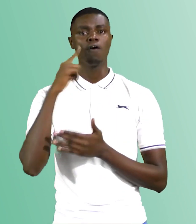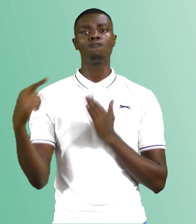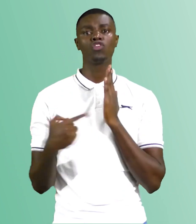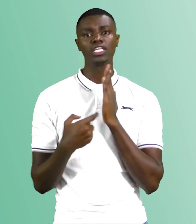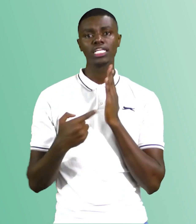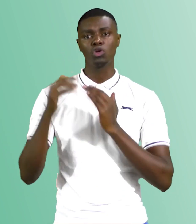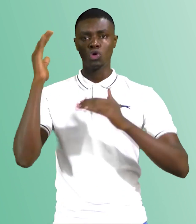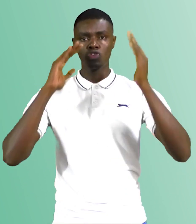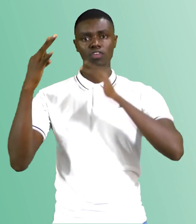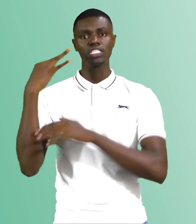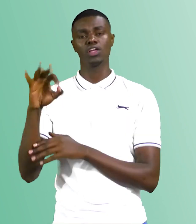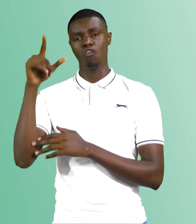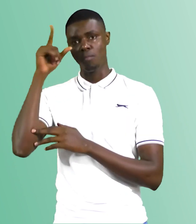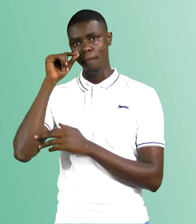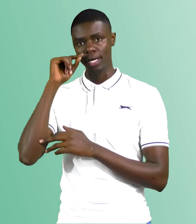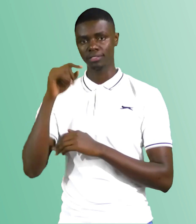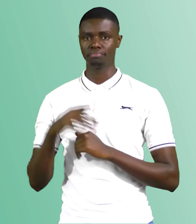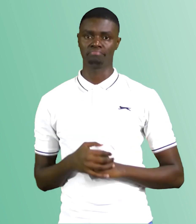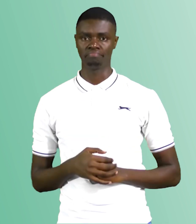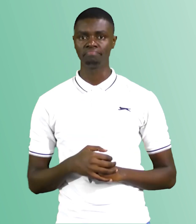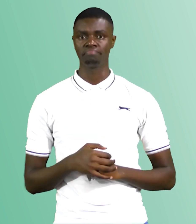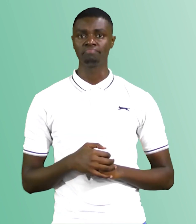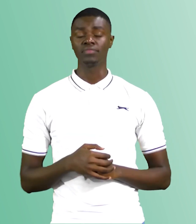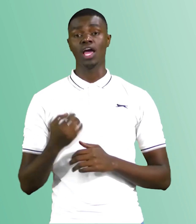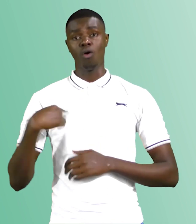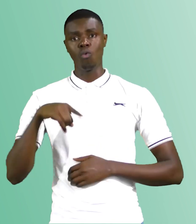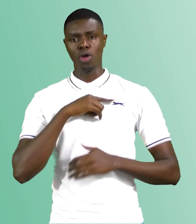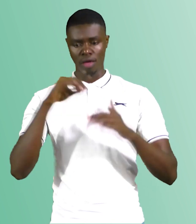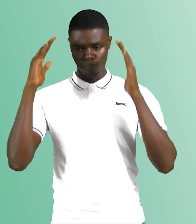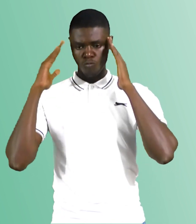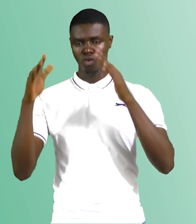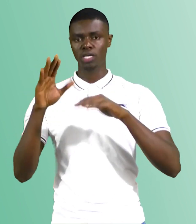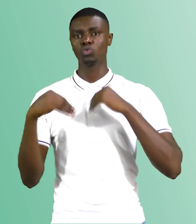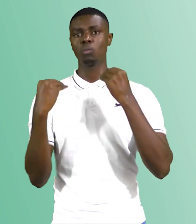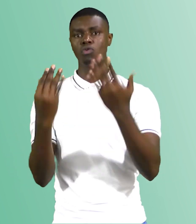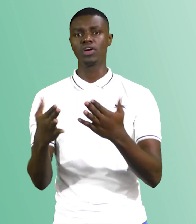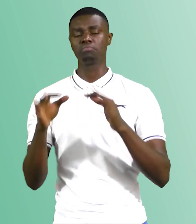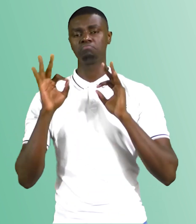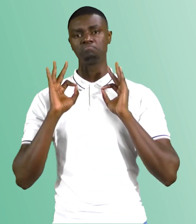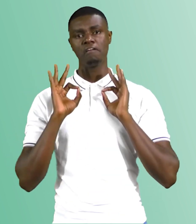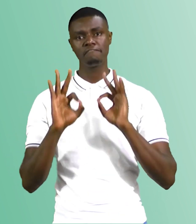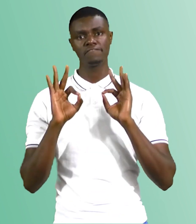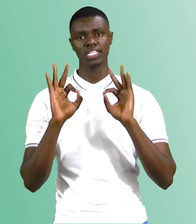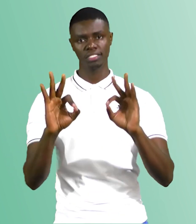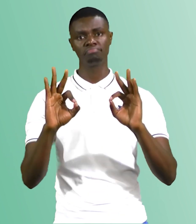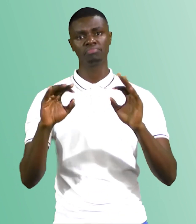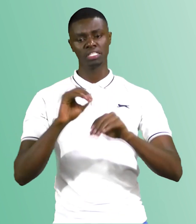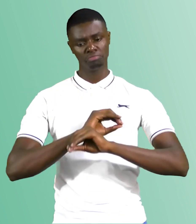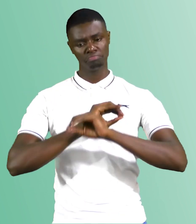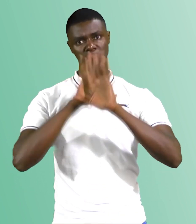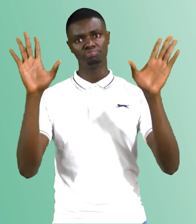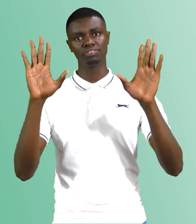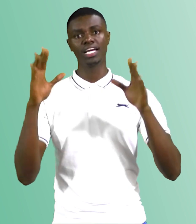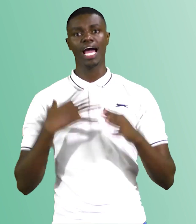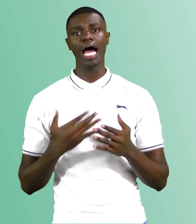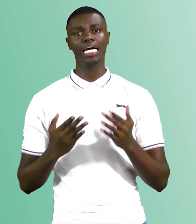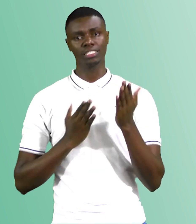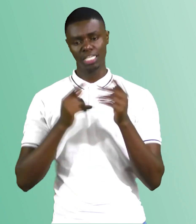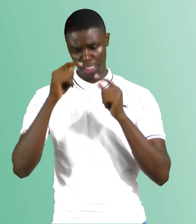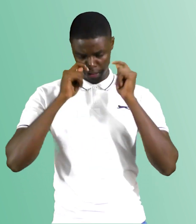the Technical University of Mombasa. We are committed to providing efficient, transparent, and courteous